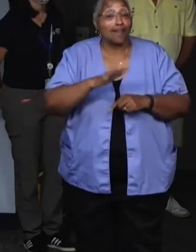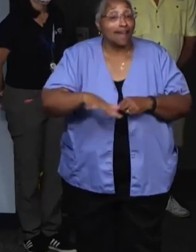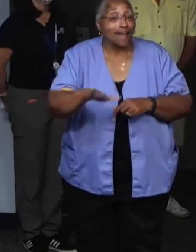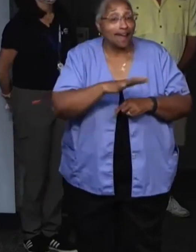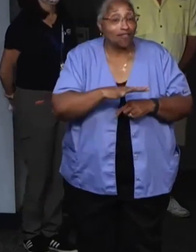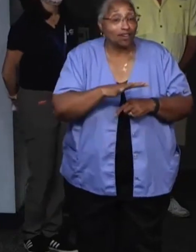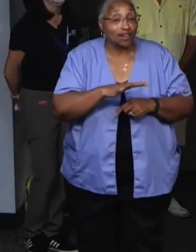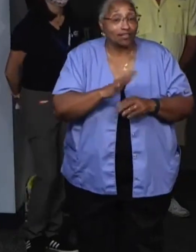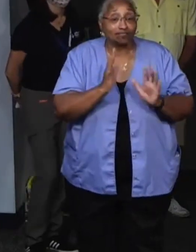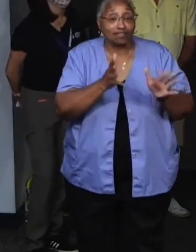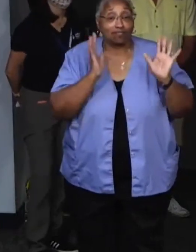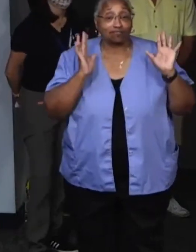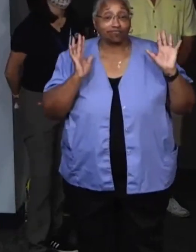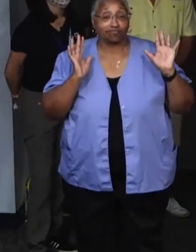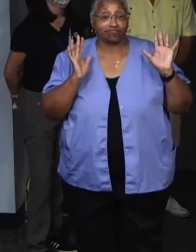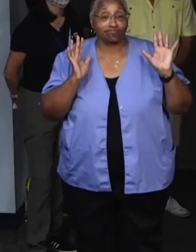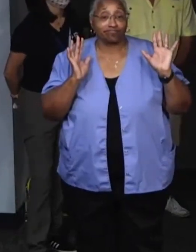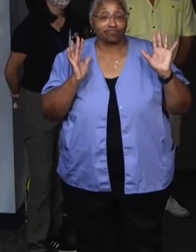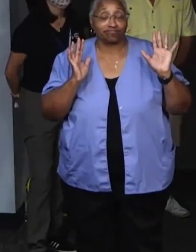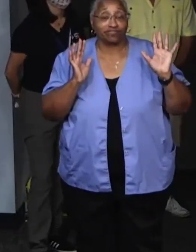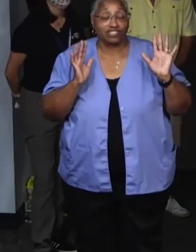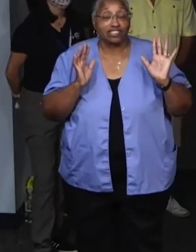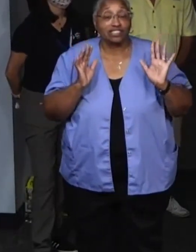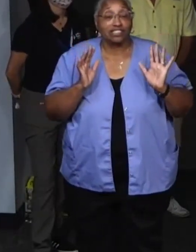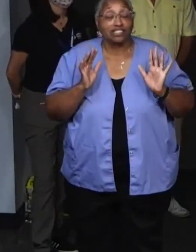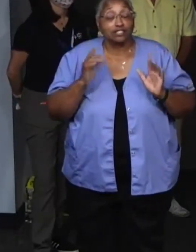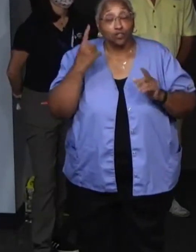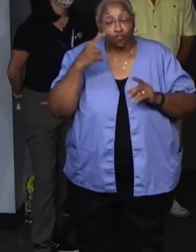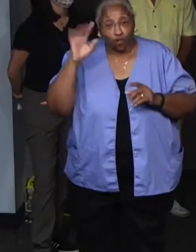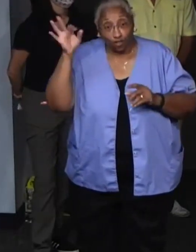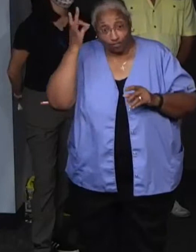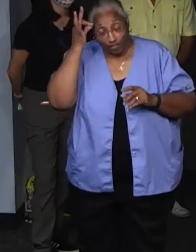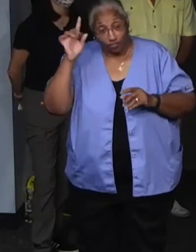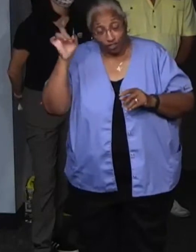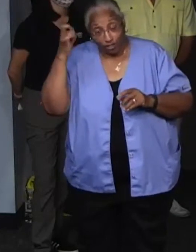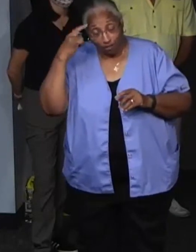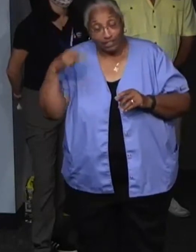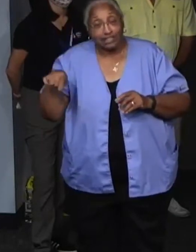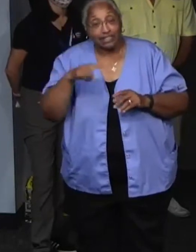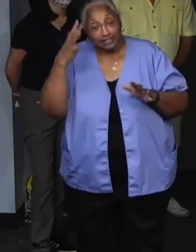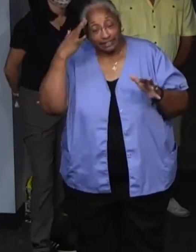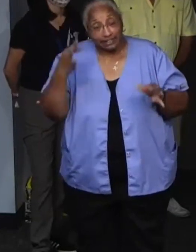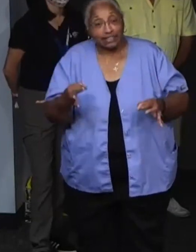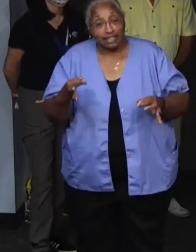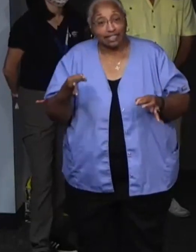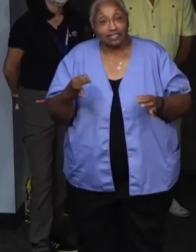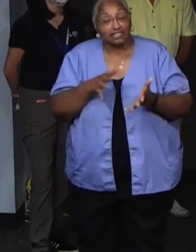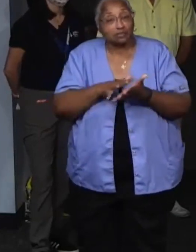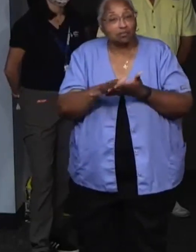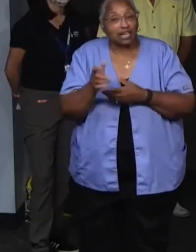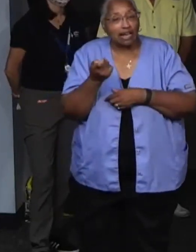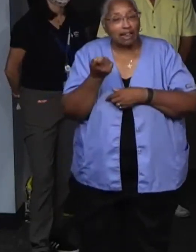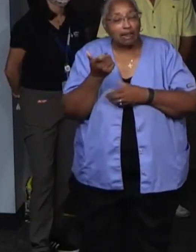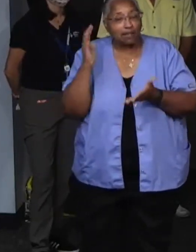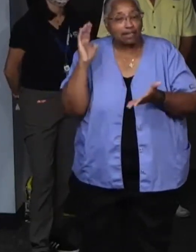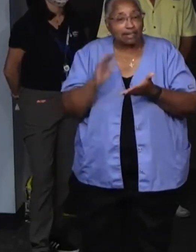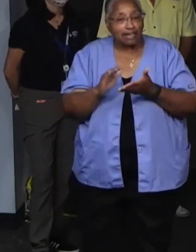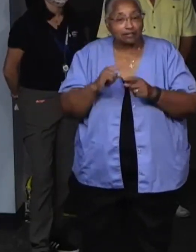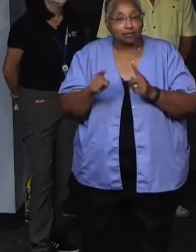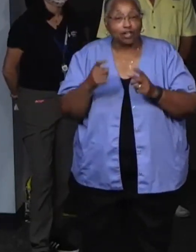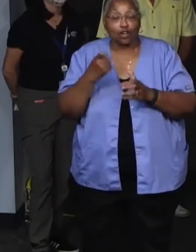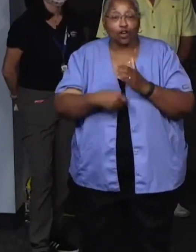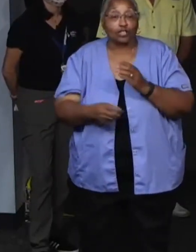out. So the consequence of that for the federal government is they chose to spend a little bit less, but it cost them 10